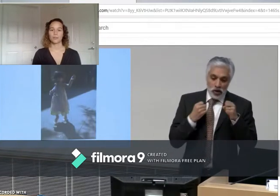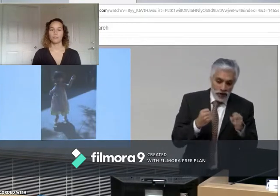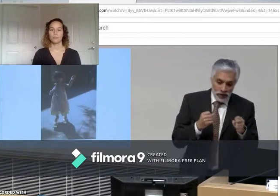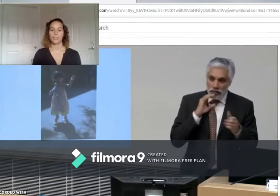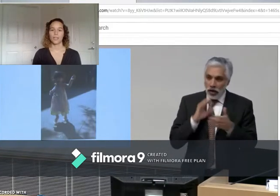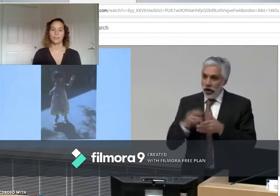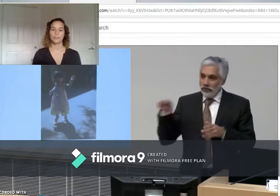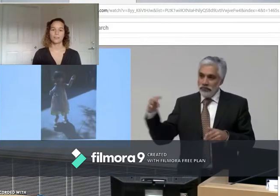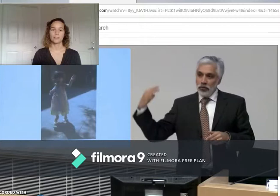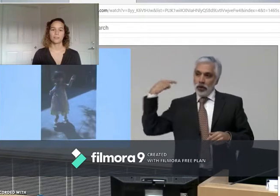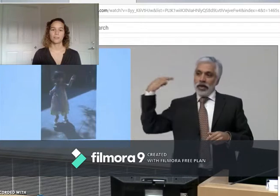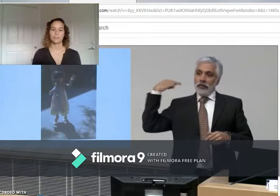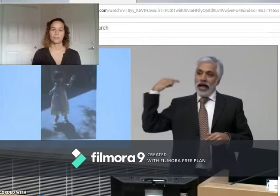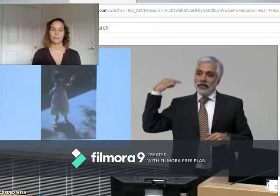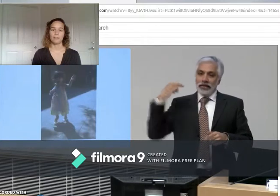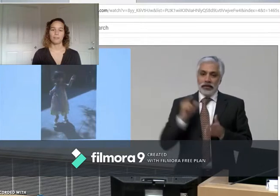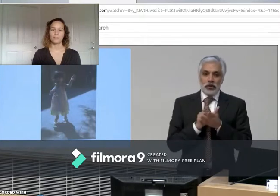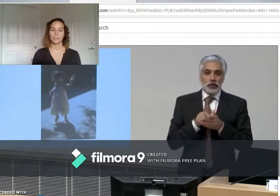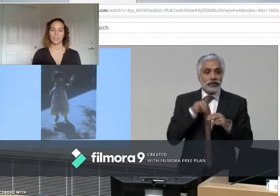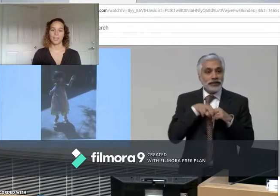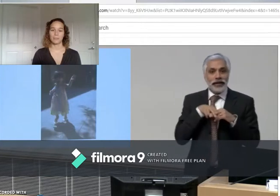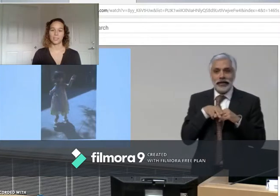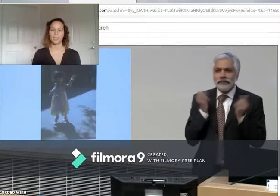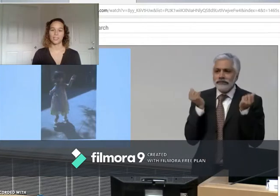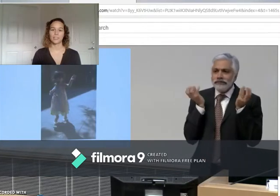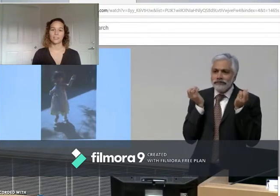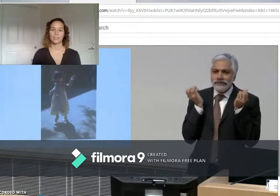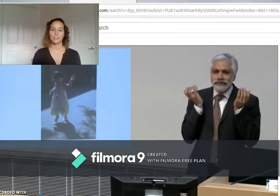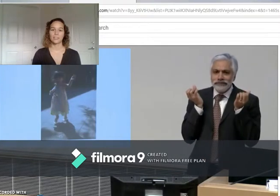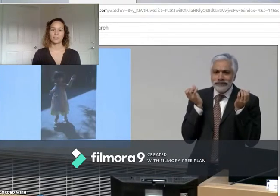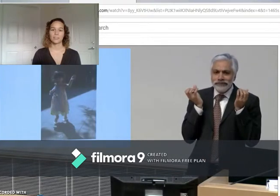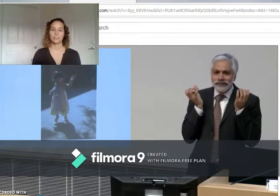Well, I drove home one day. My wife was looking at me.